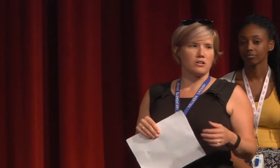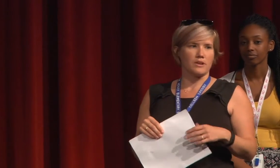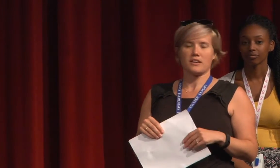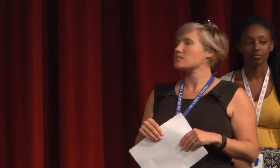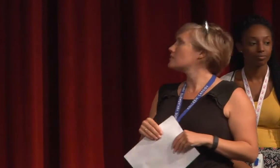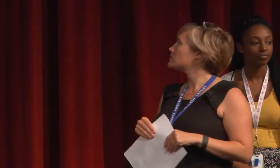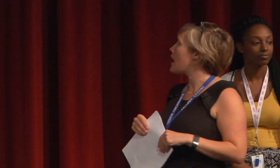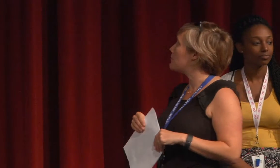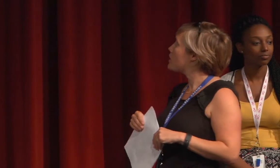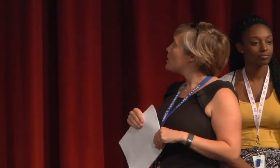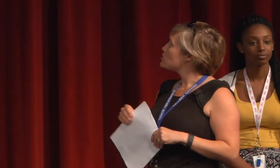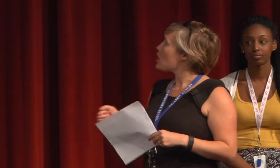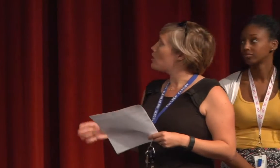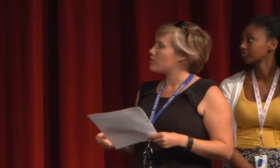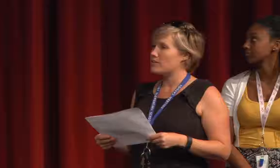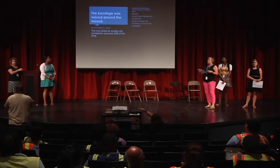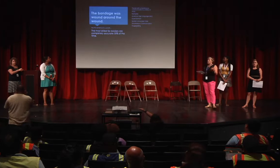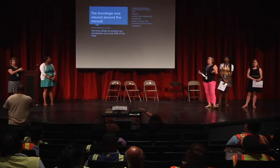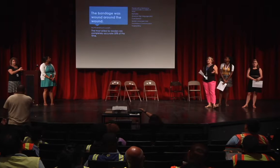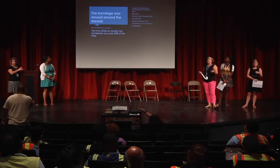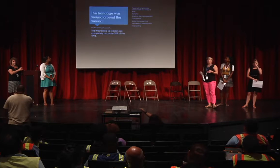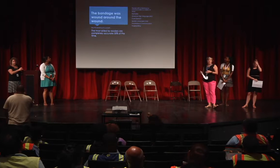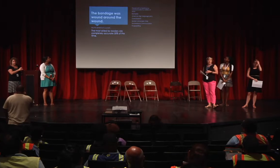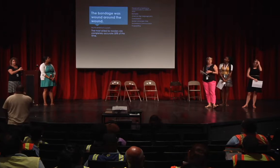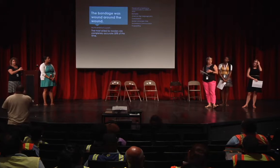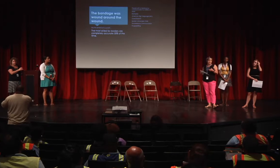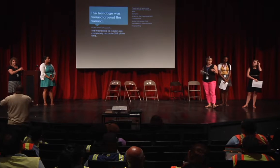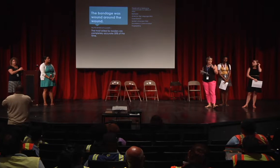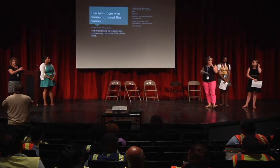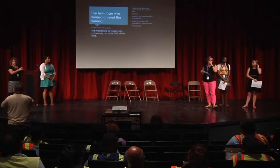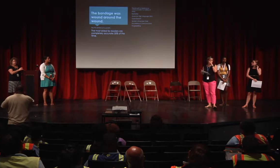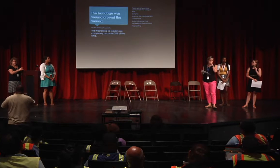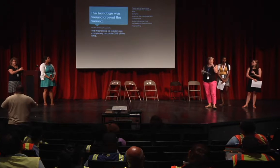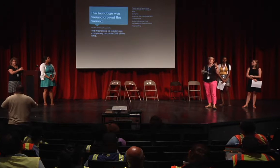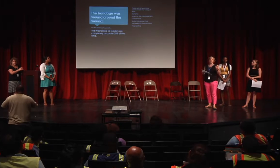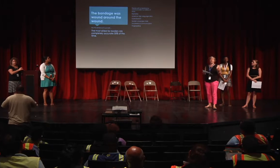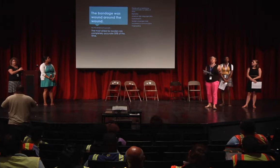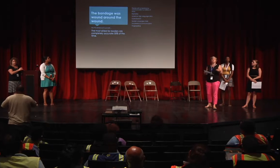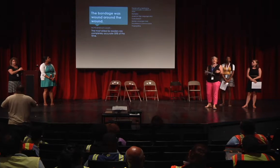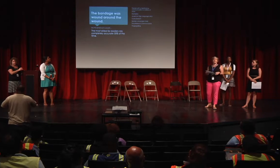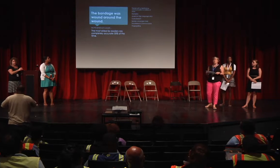with it. So people with hearing loss, and our students, we're going to communicate in a variety of